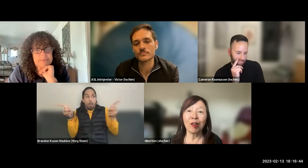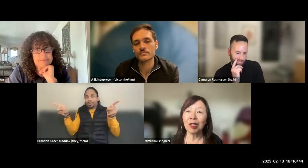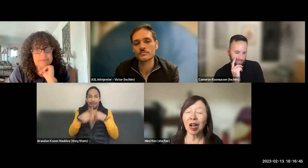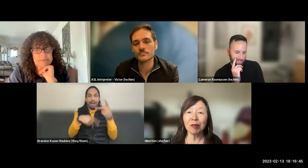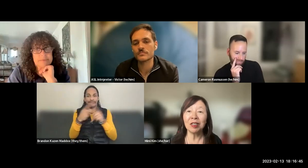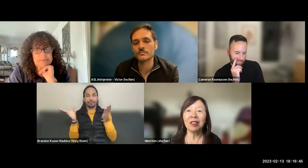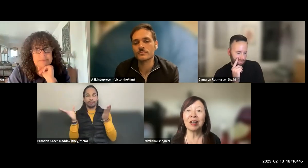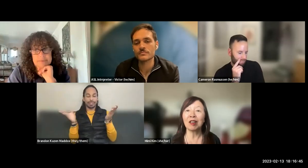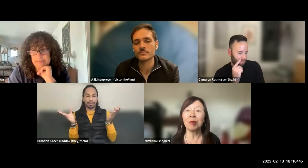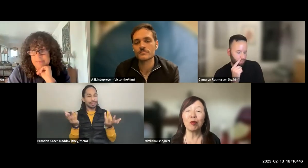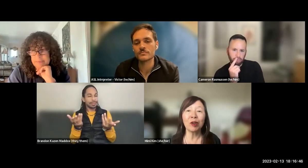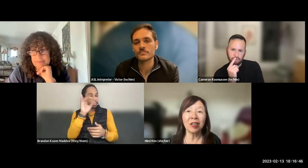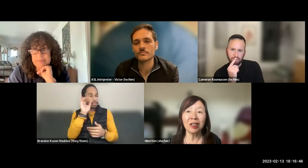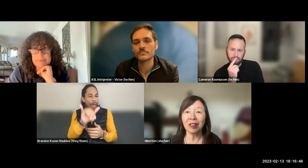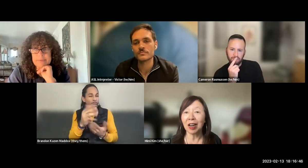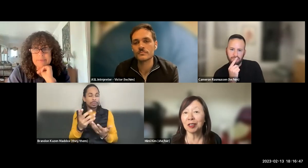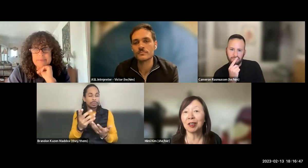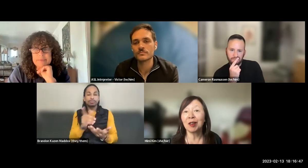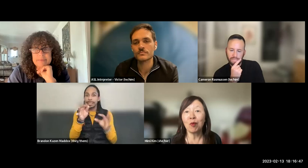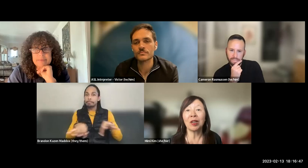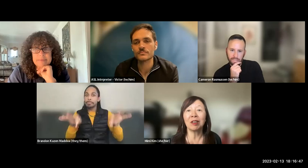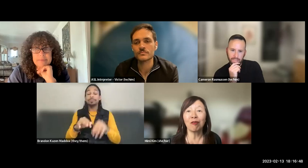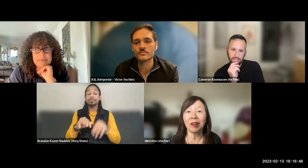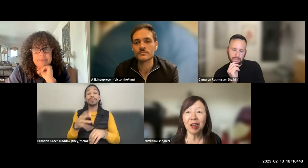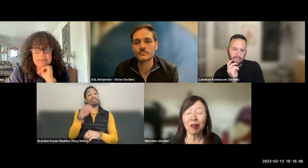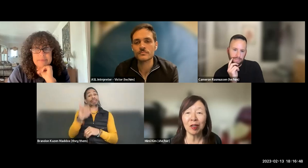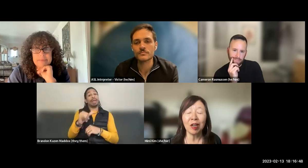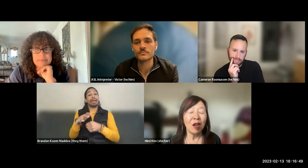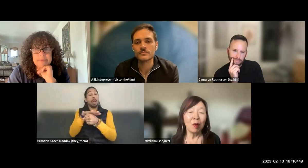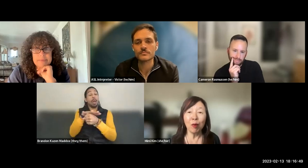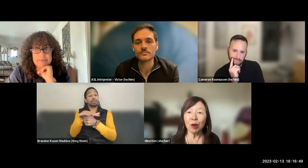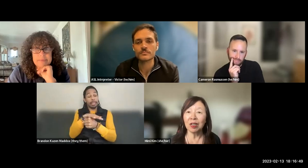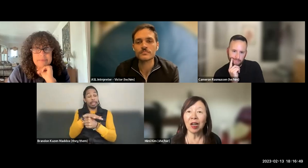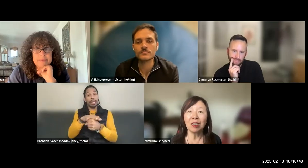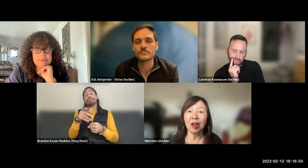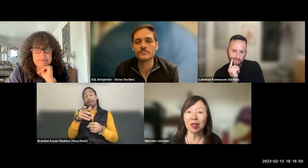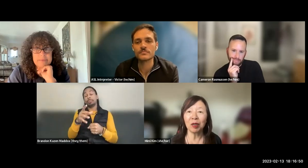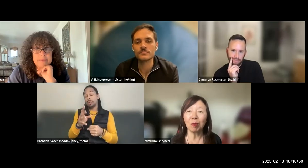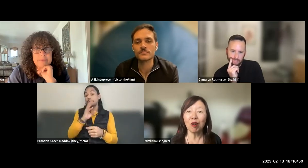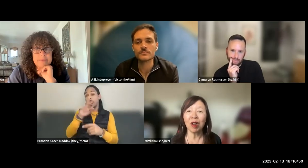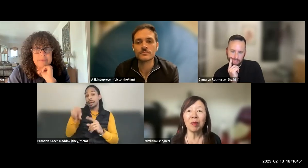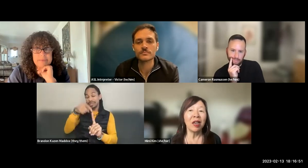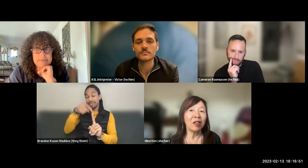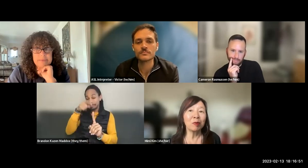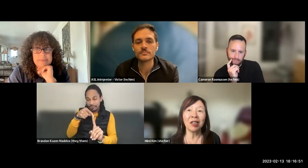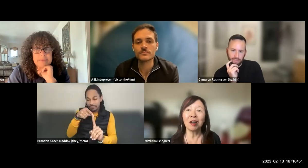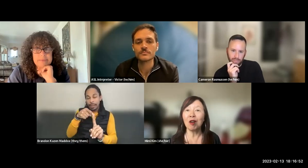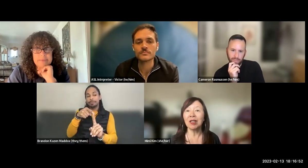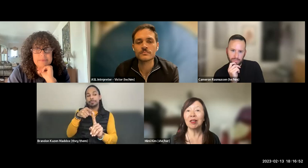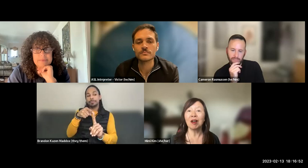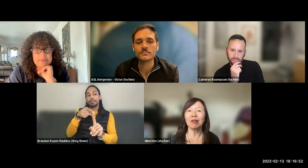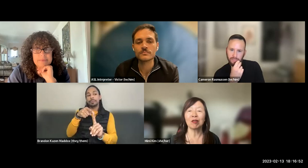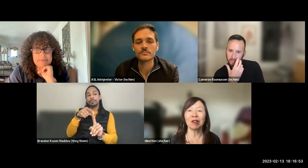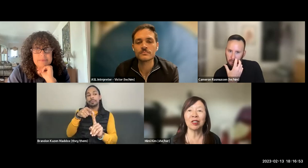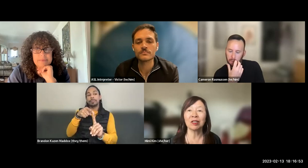the very county that they've been working in and that actually went in front of the county board and talked about the program ended up saying, oh,